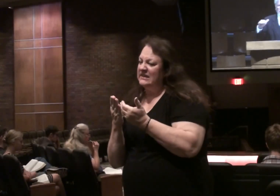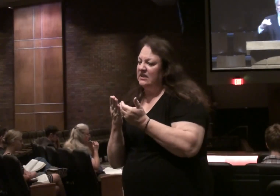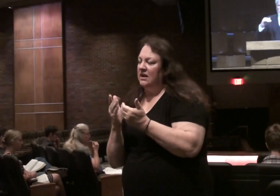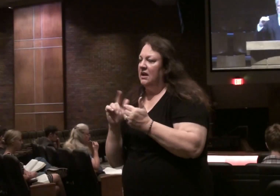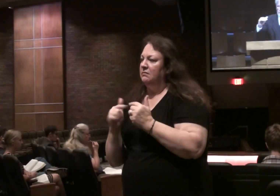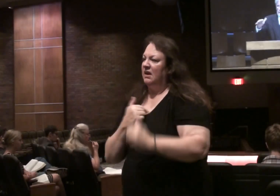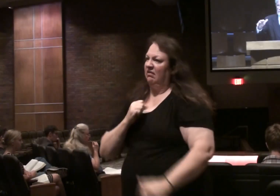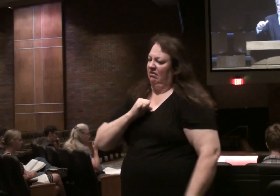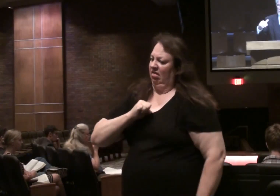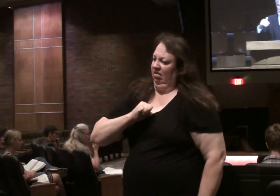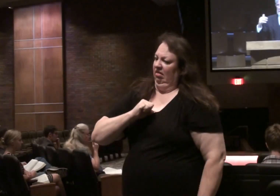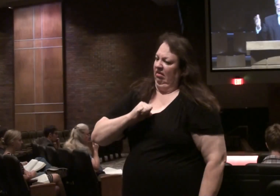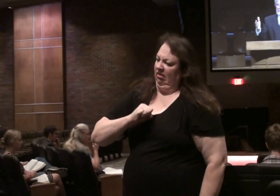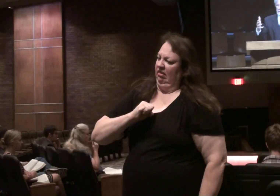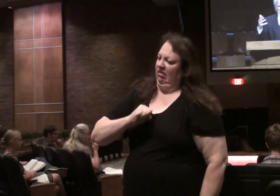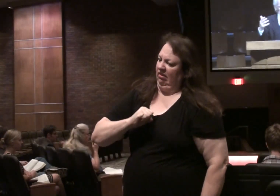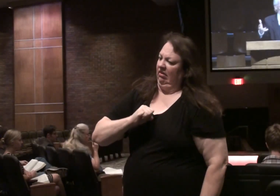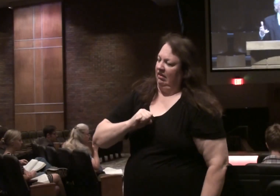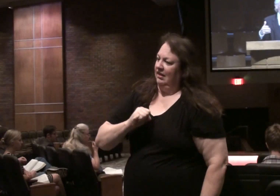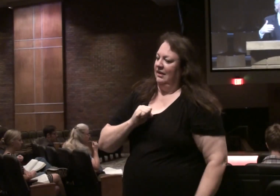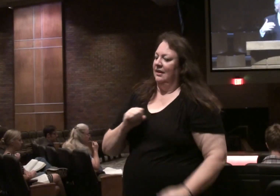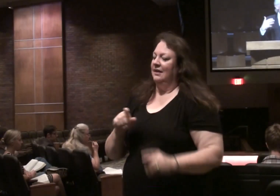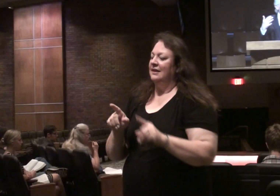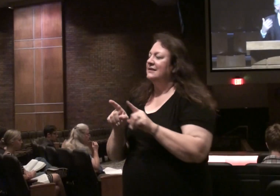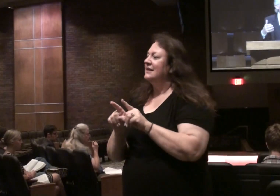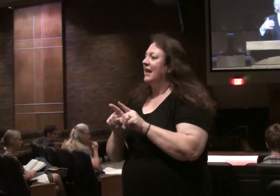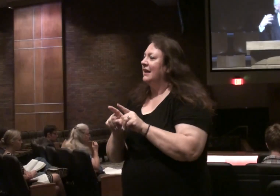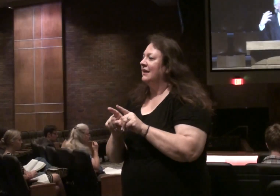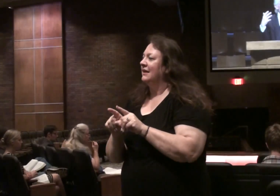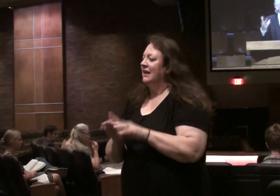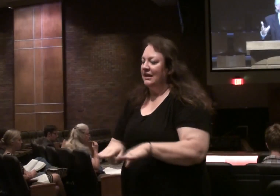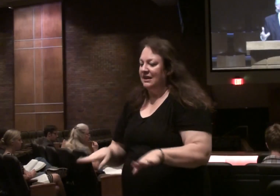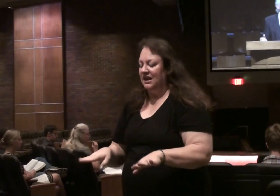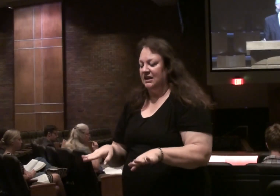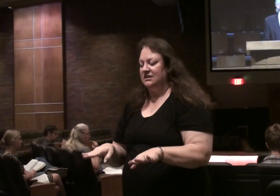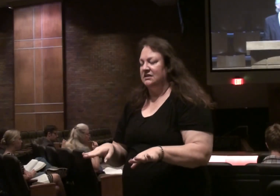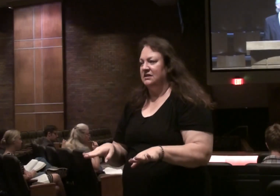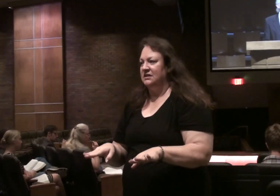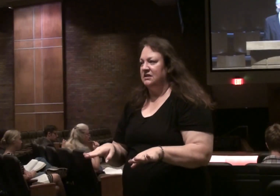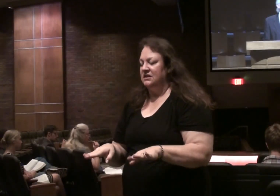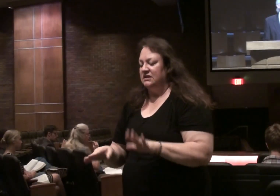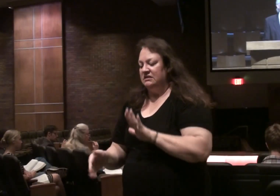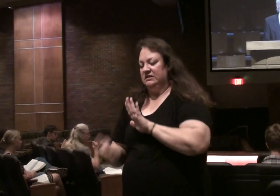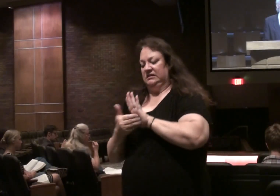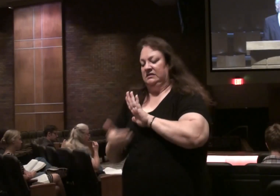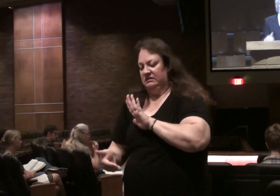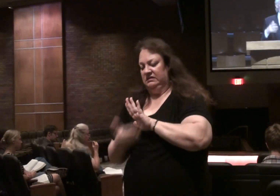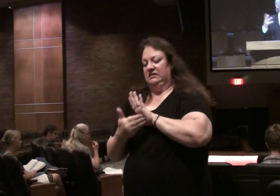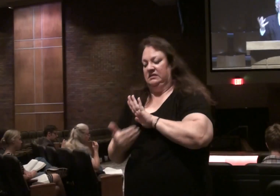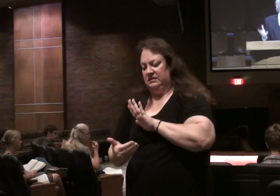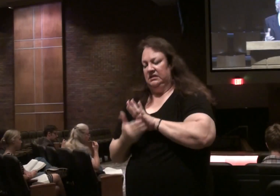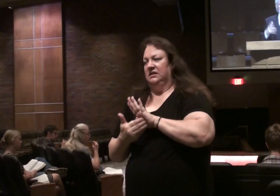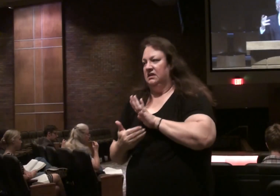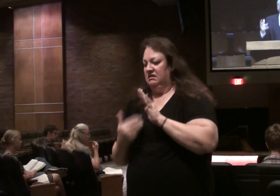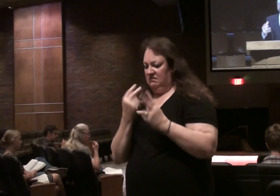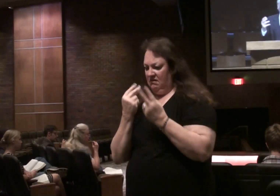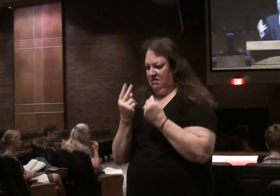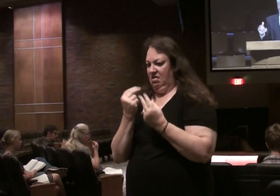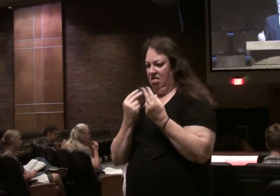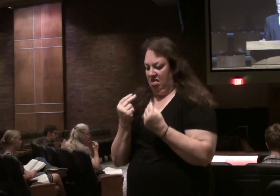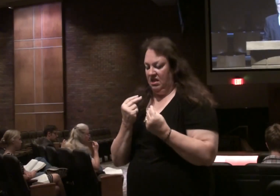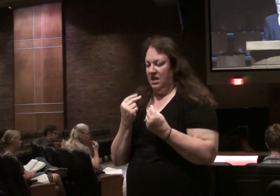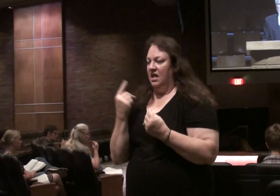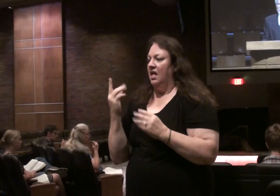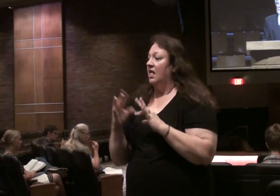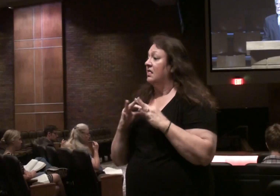fighting against the authority. It's like kids. If your kids are always fighting against the authority of their parents, the family's